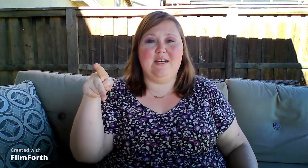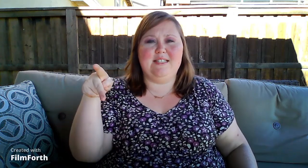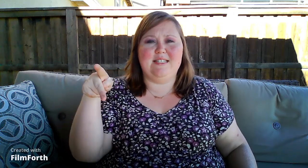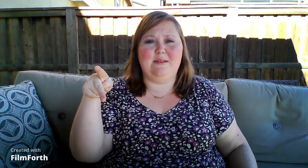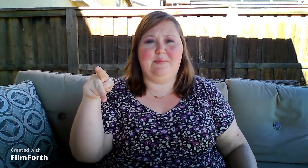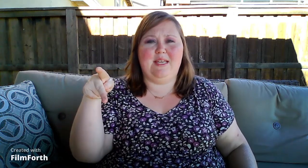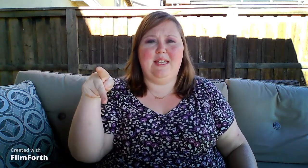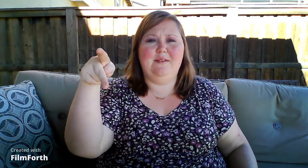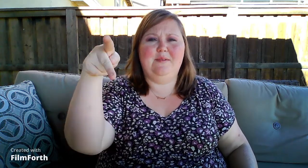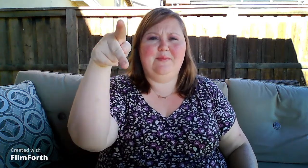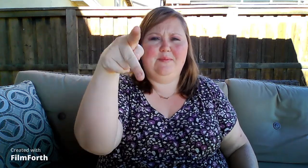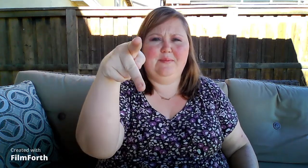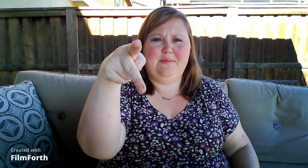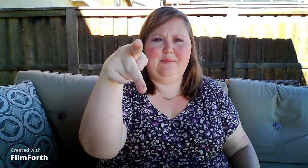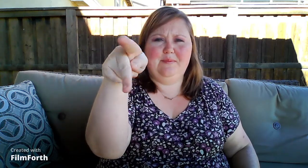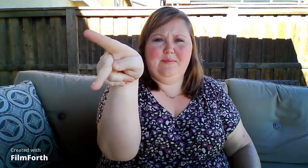Pythagoras, this is a P.